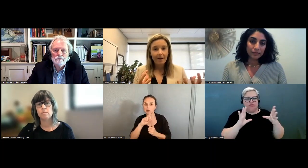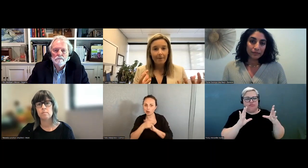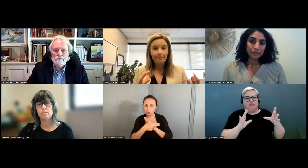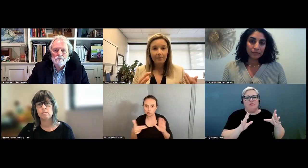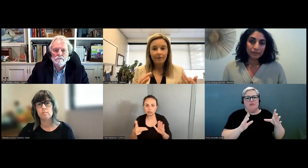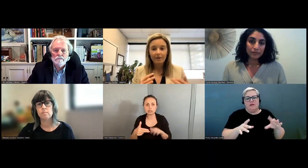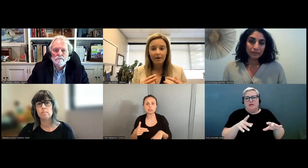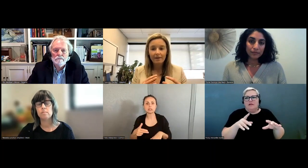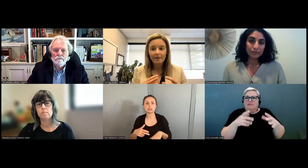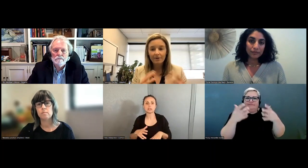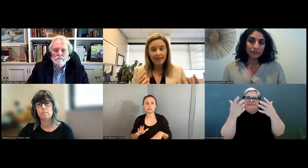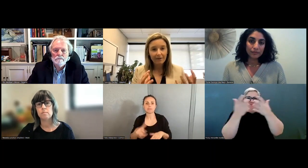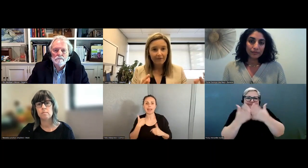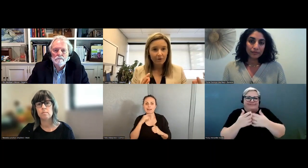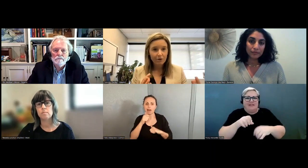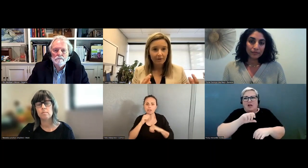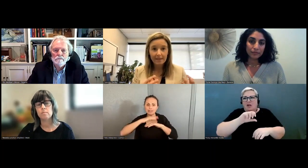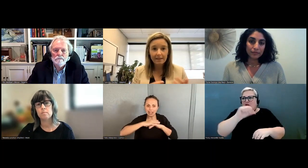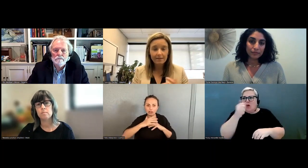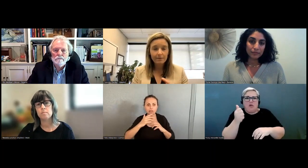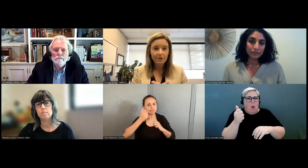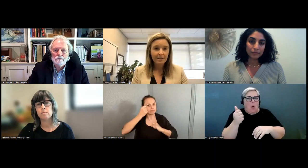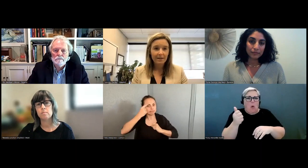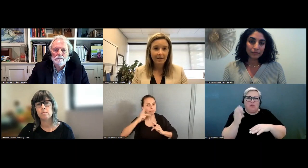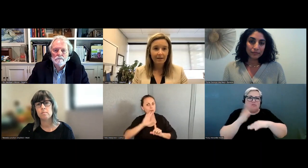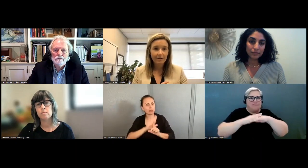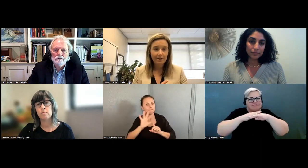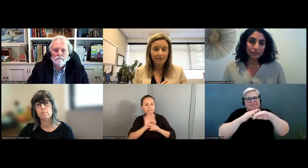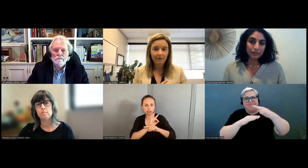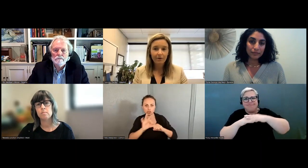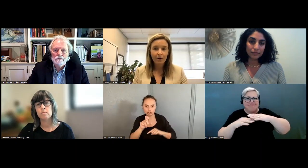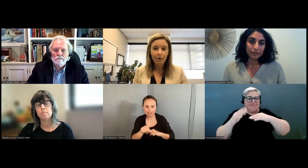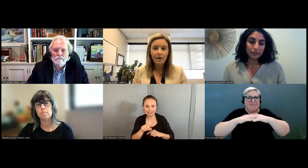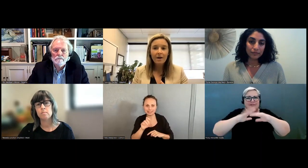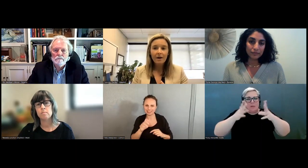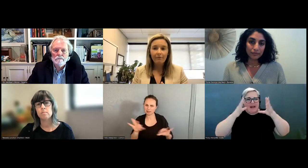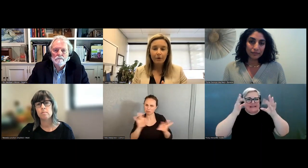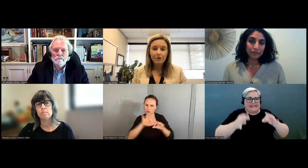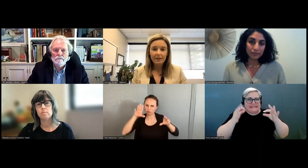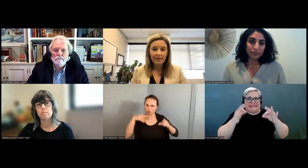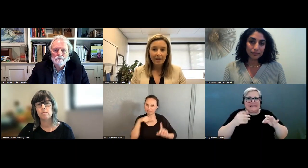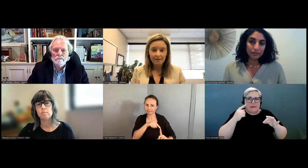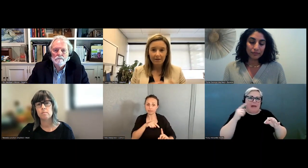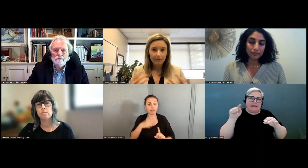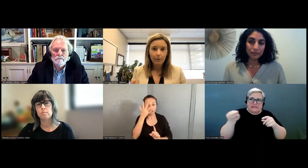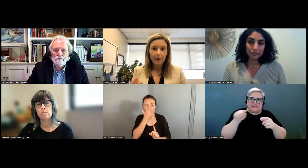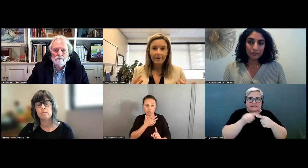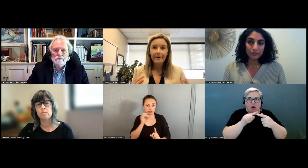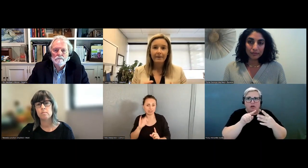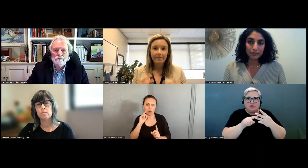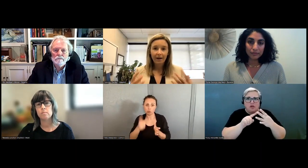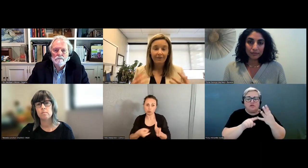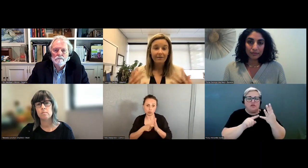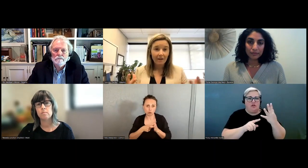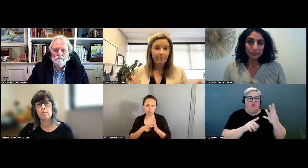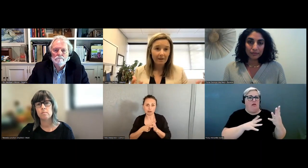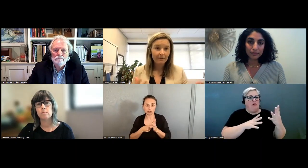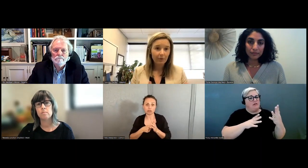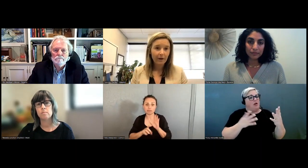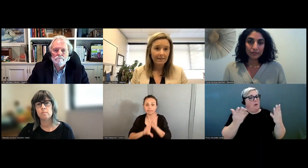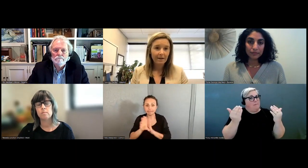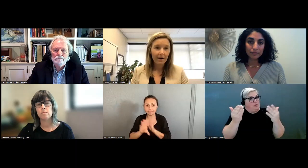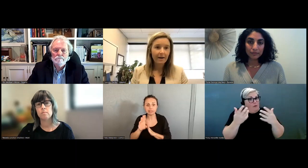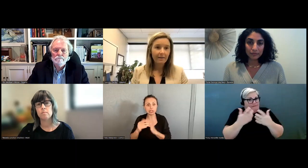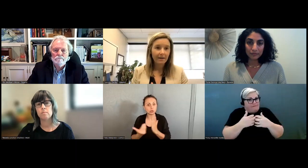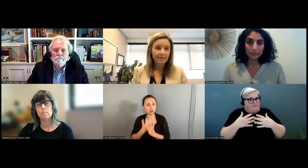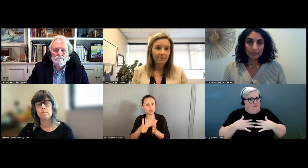gives understanding of functional needs, which is, I think, the direction we have to go. Unfortunately, that's going to require kind of development of